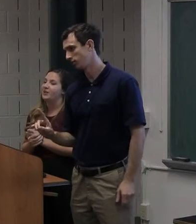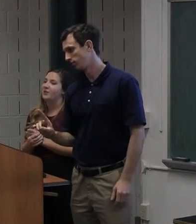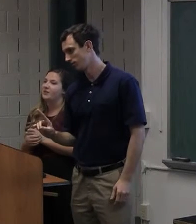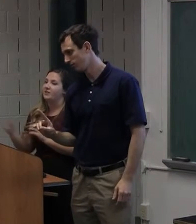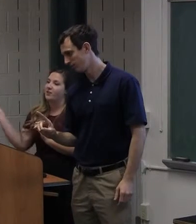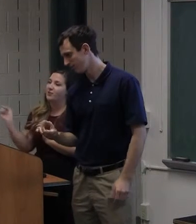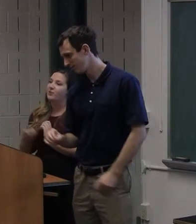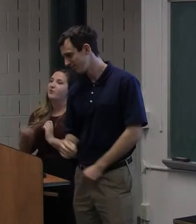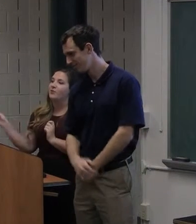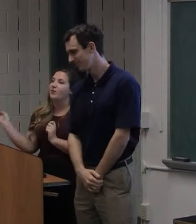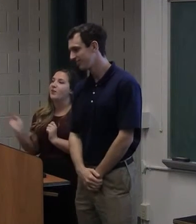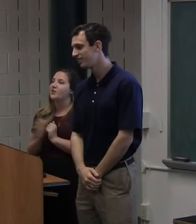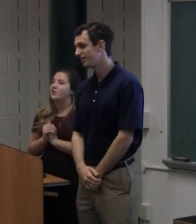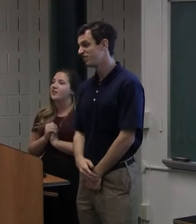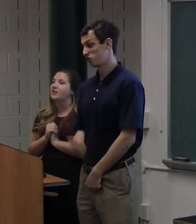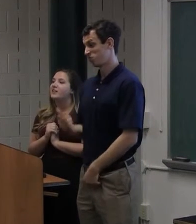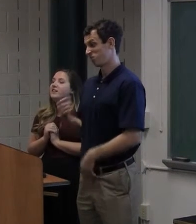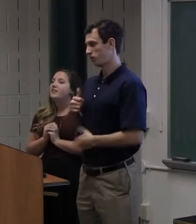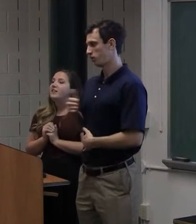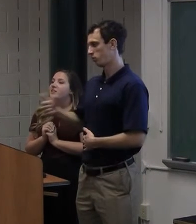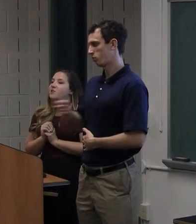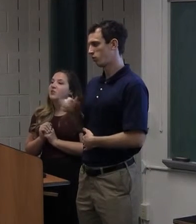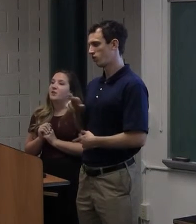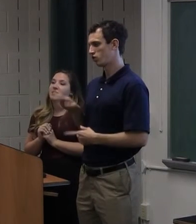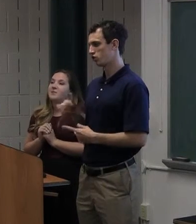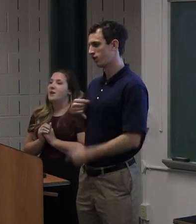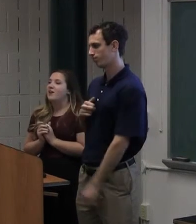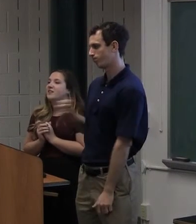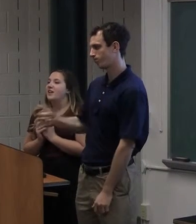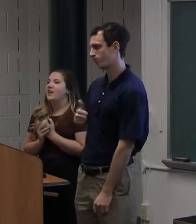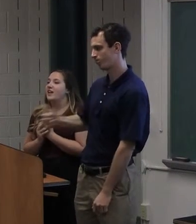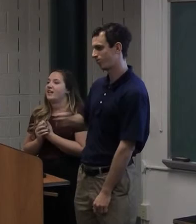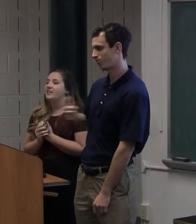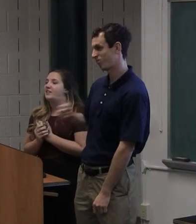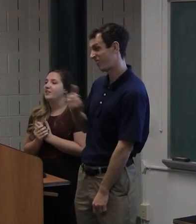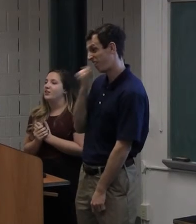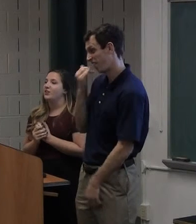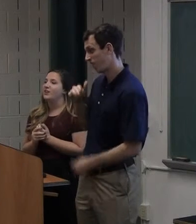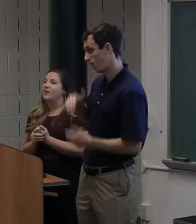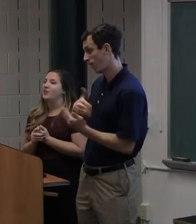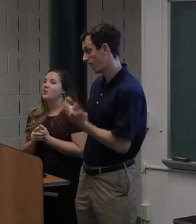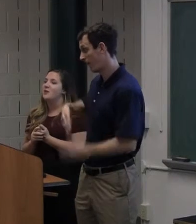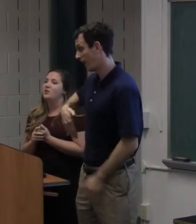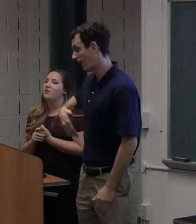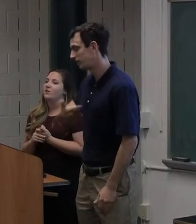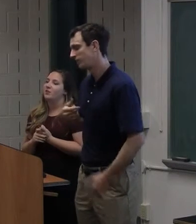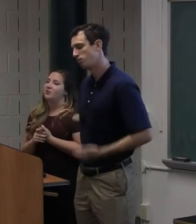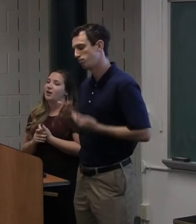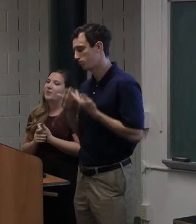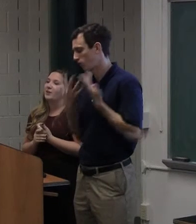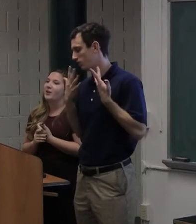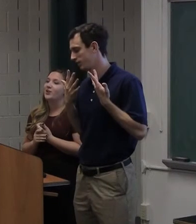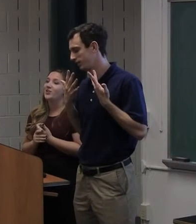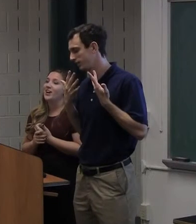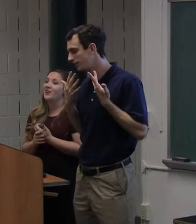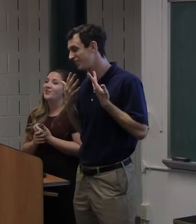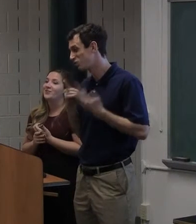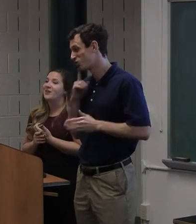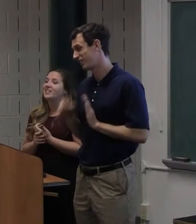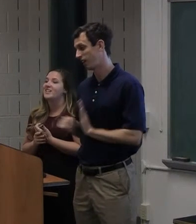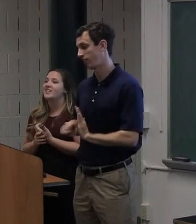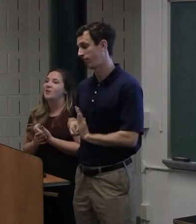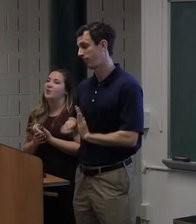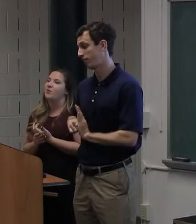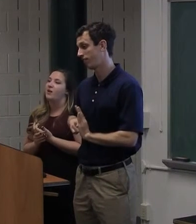happen. I know I was a commuter from here to Rochester. Don't do it. It's embarrassing and it doesn't look good and it just makes you feel really happy about